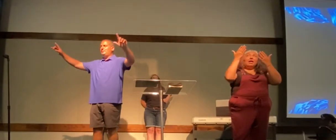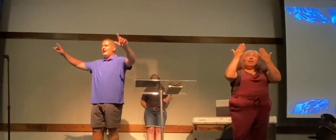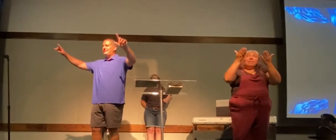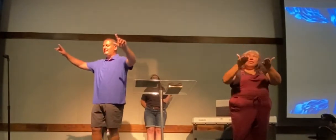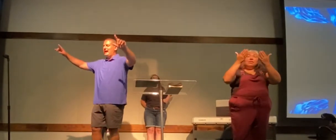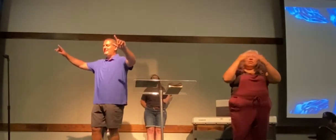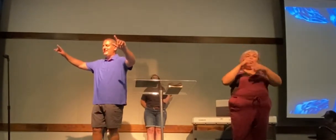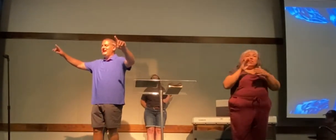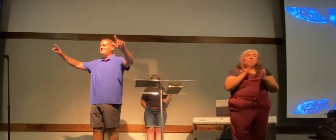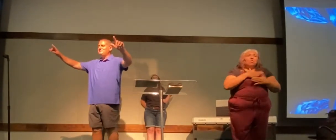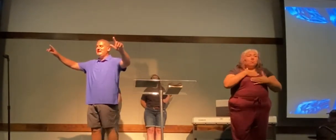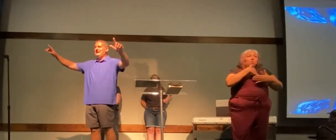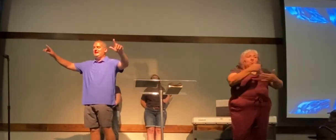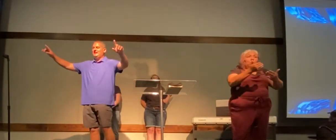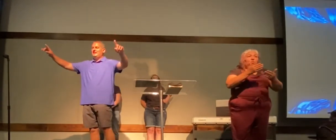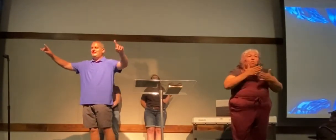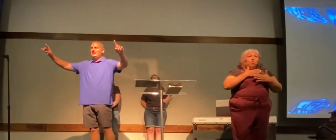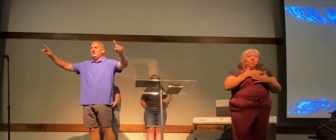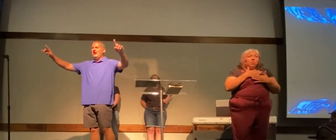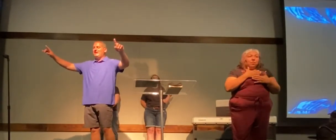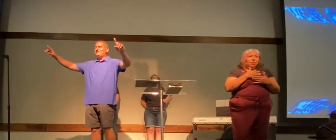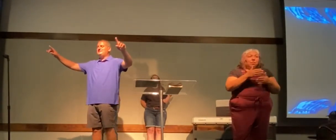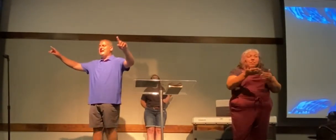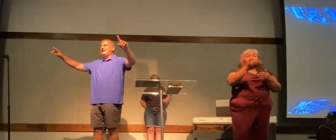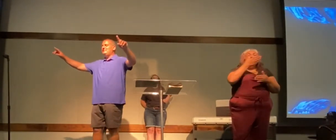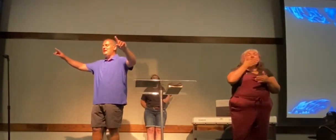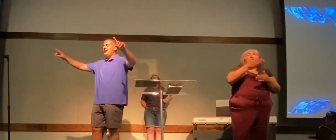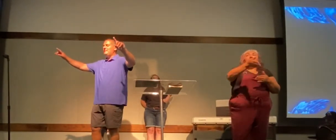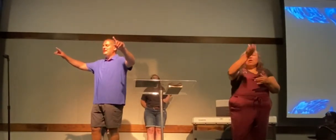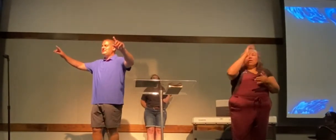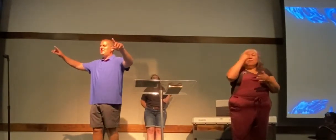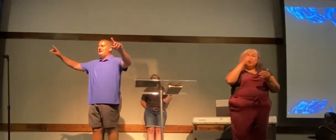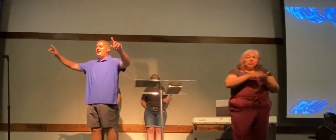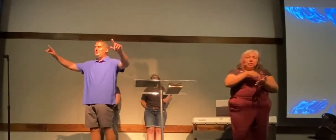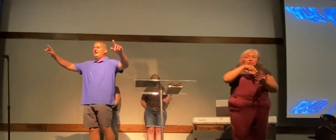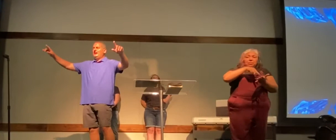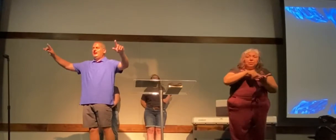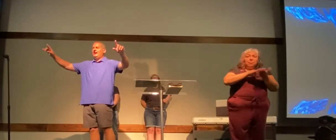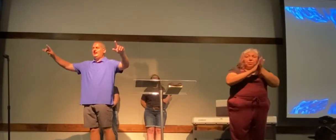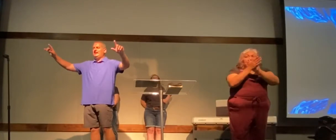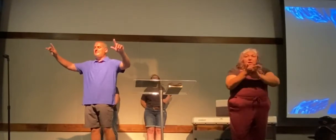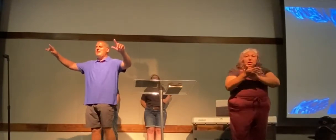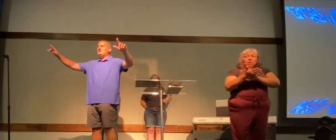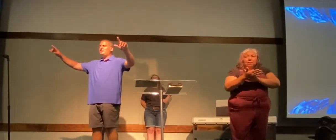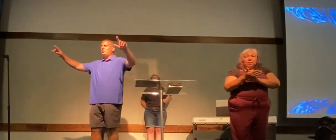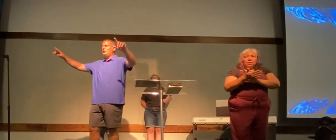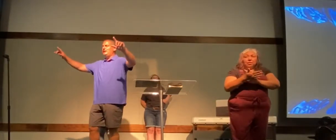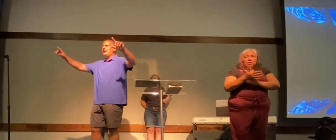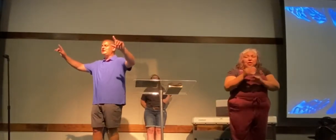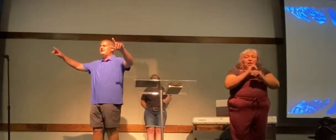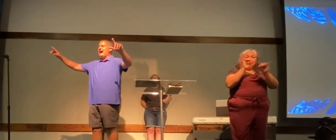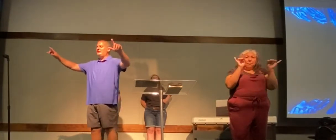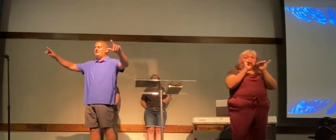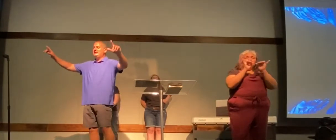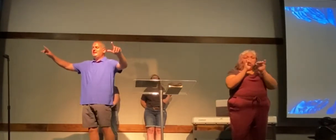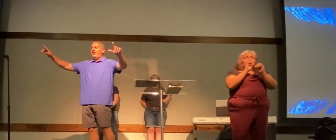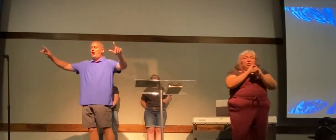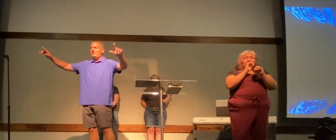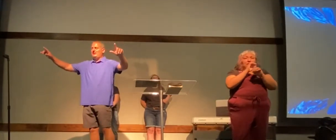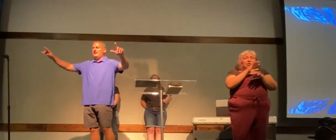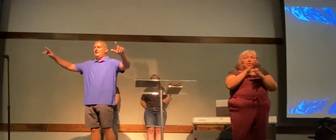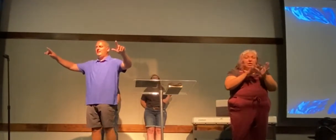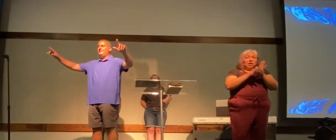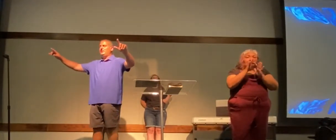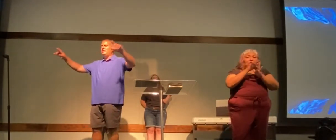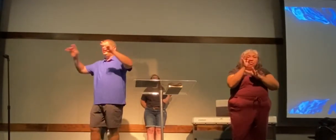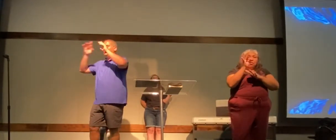breathing your breath of life in me. Thank you, God, for standing me up to become an immeasurable and an uncounted